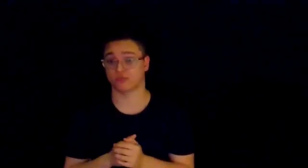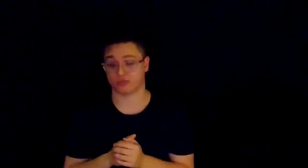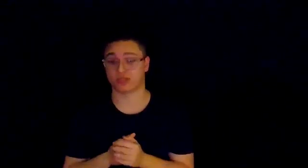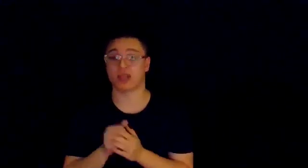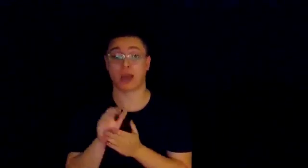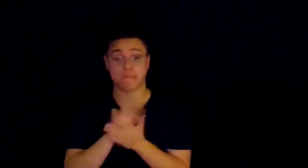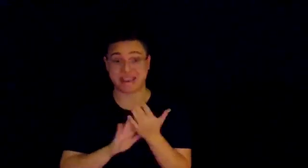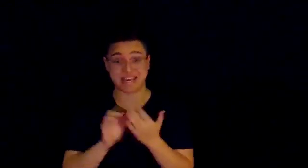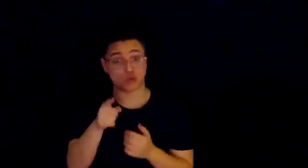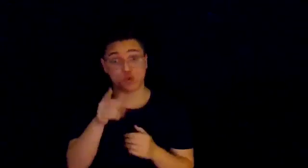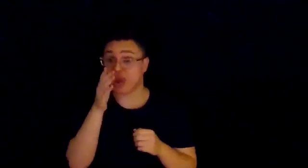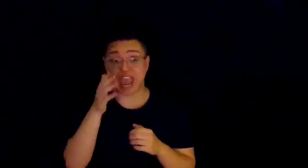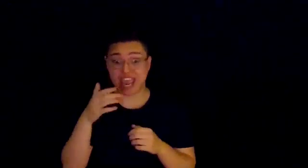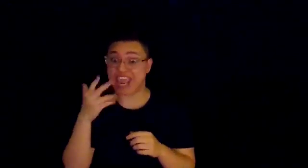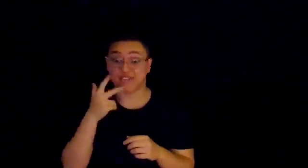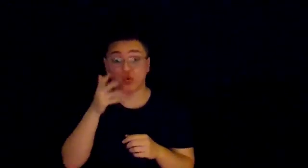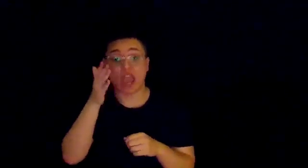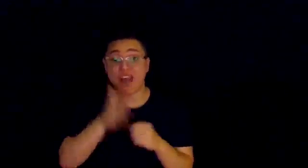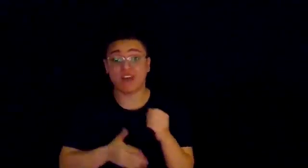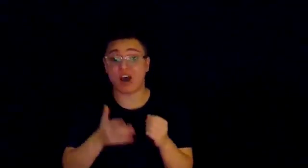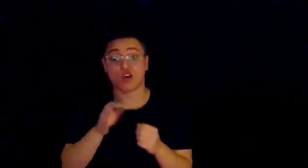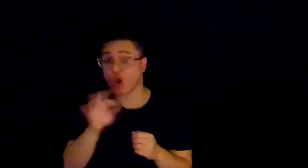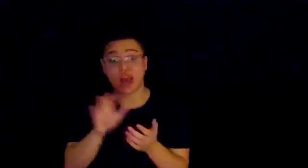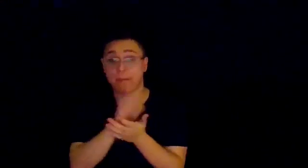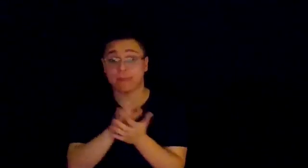You have the choice and control with the NDIS now.